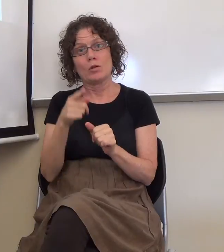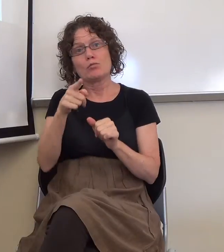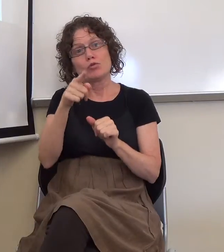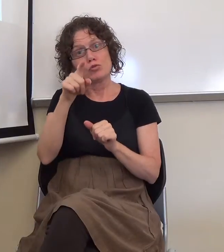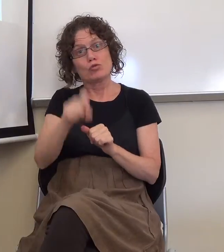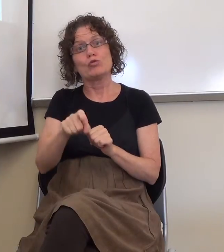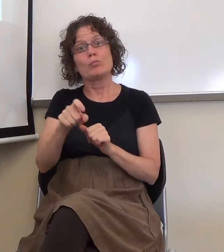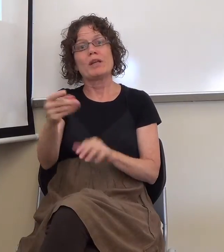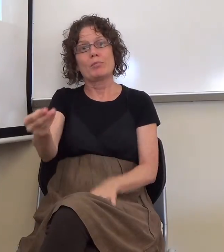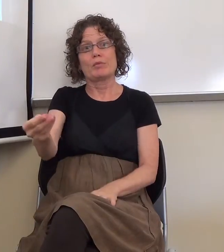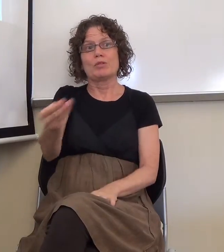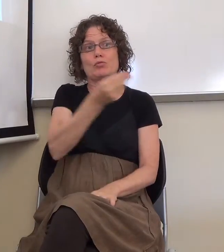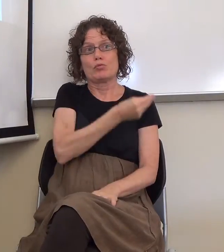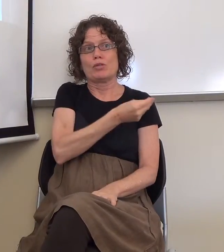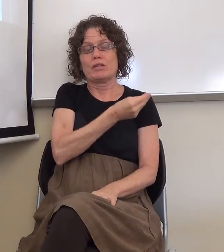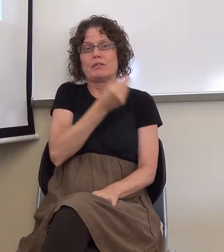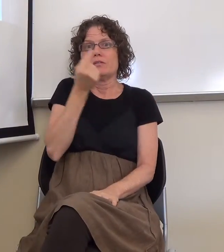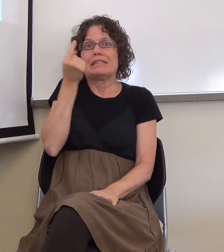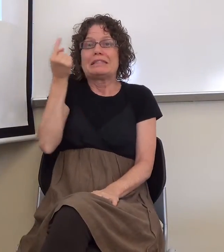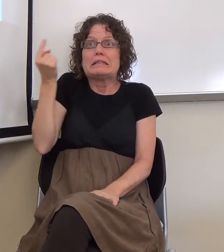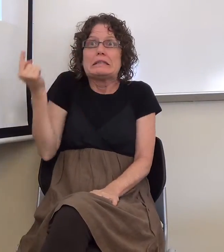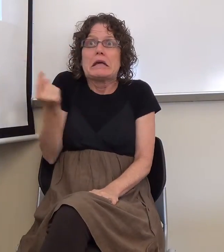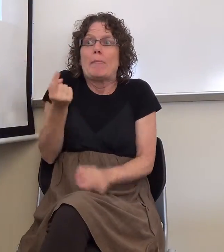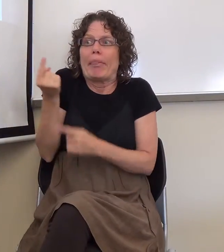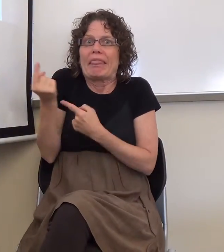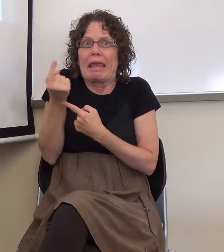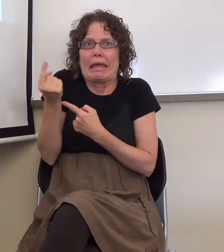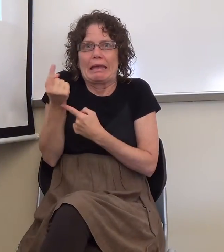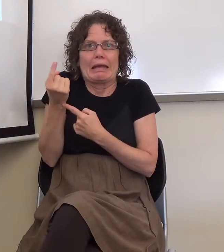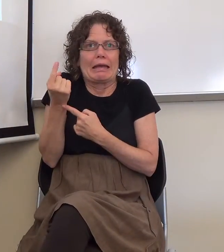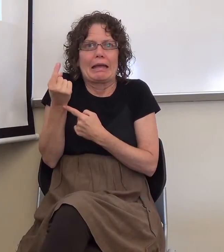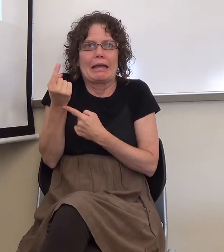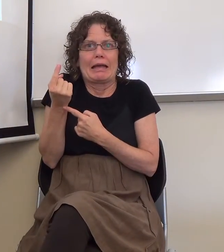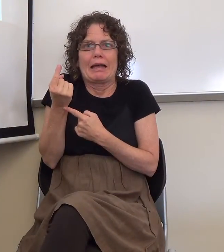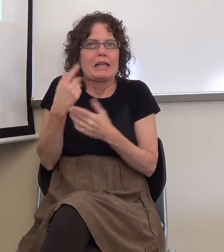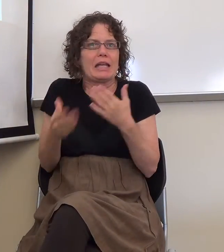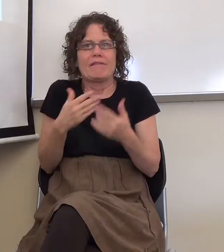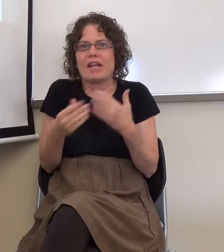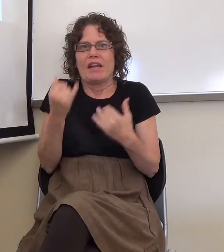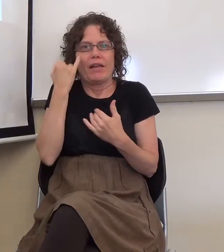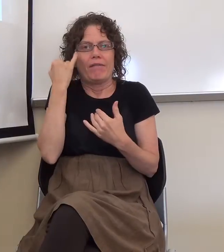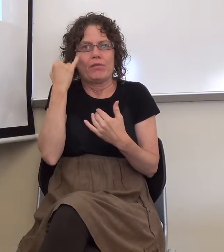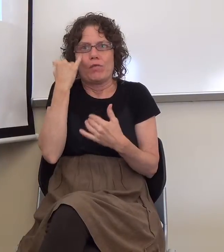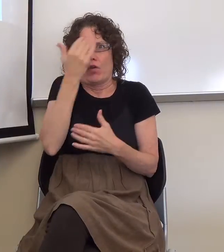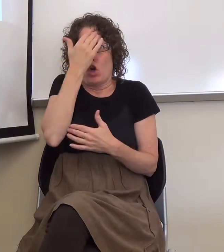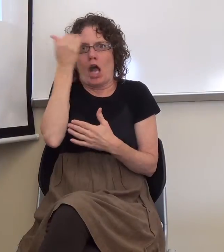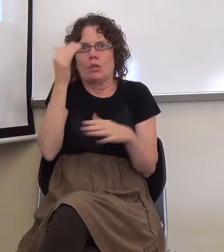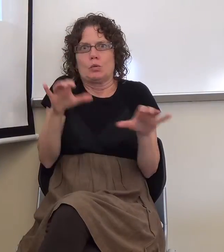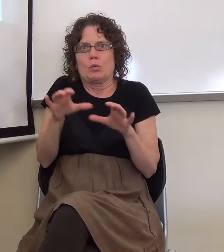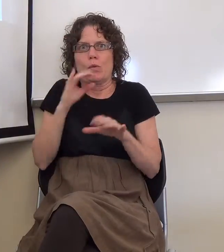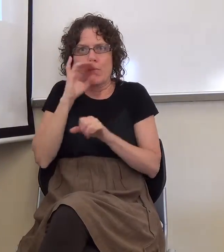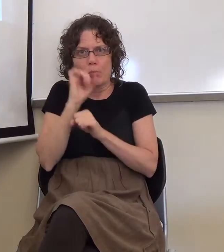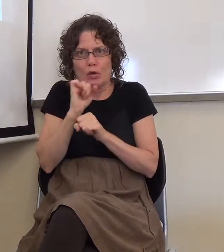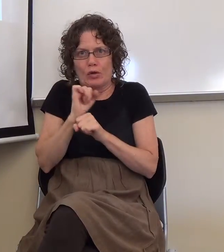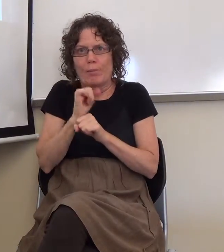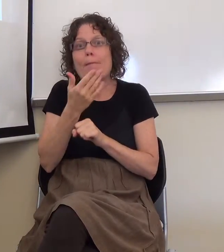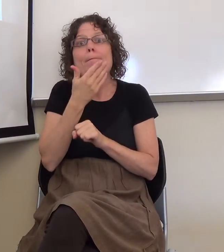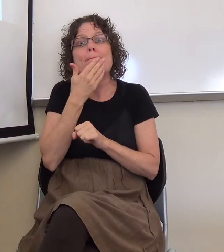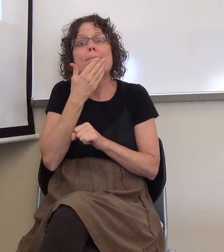turn something in, even if you didn't do the homework, okay? It's better to turn in something and get some